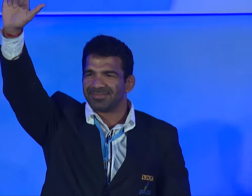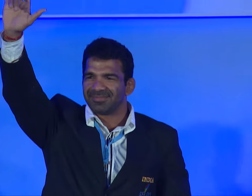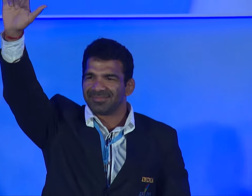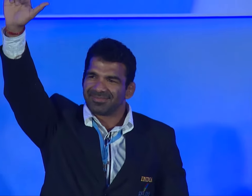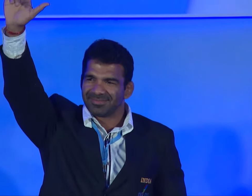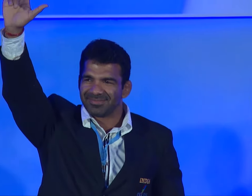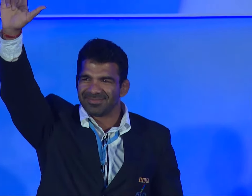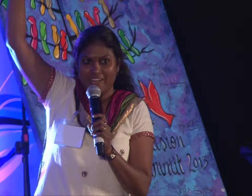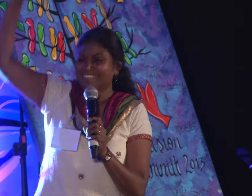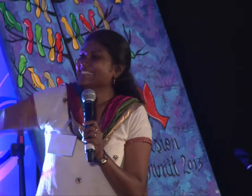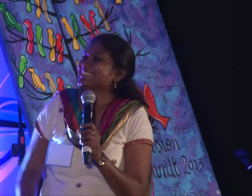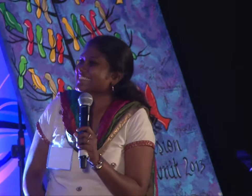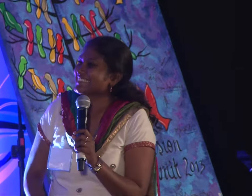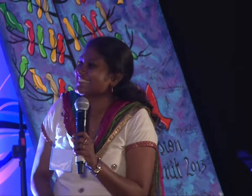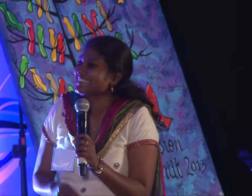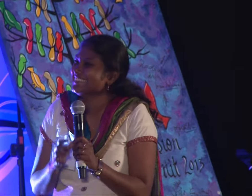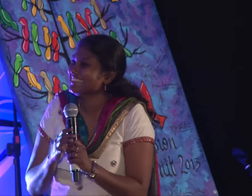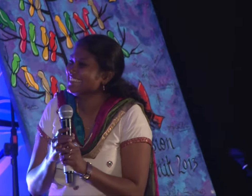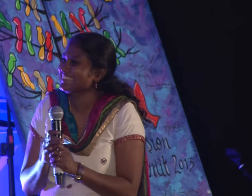Love you all.